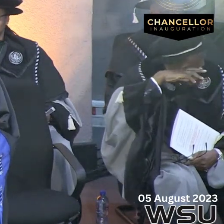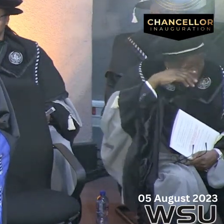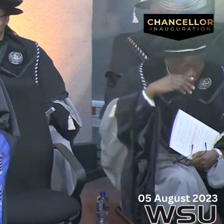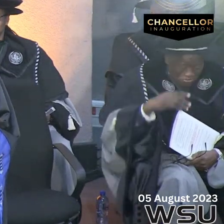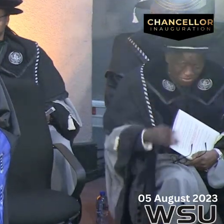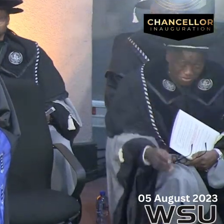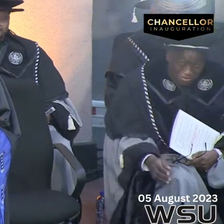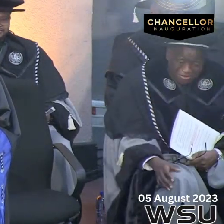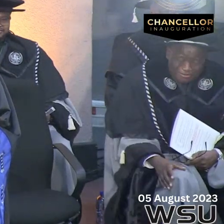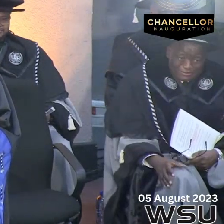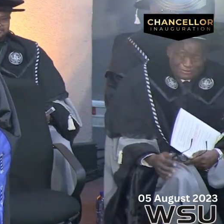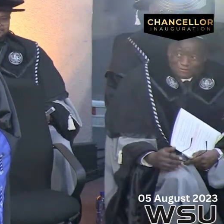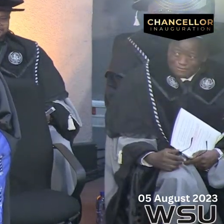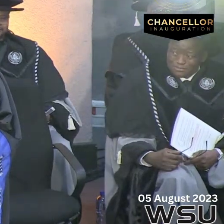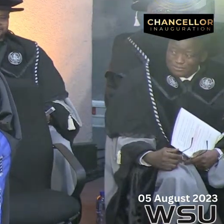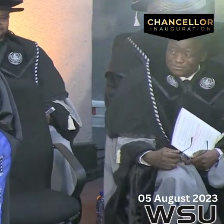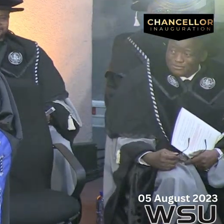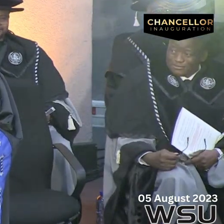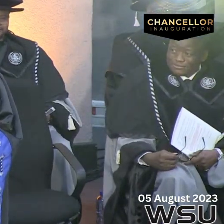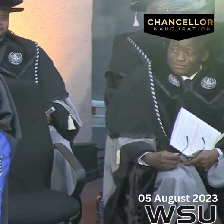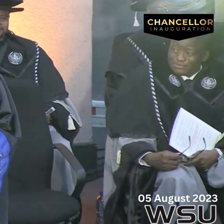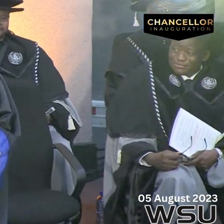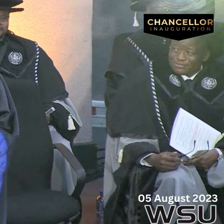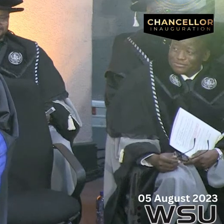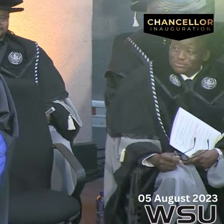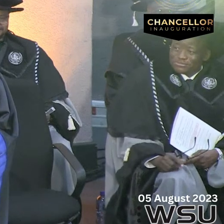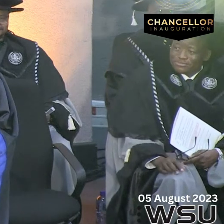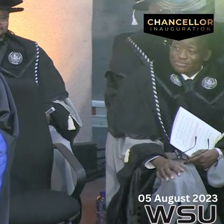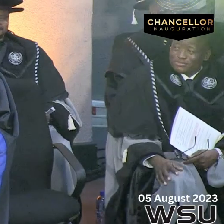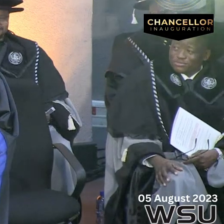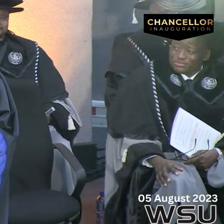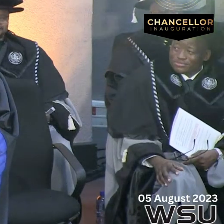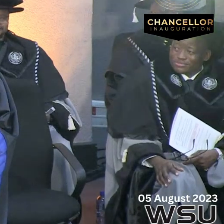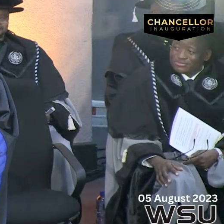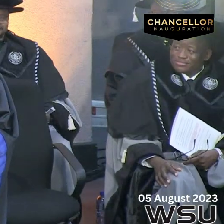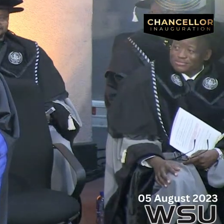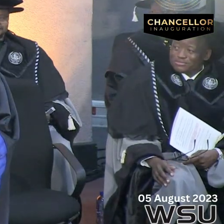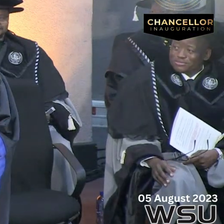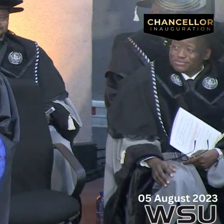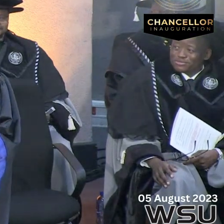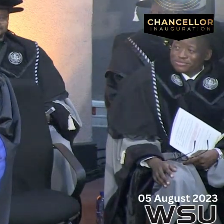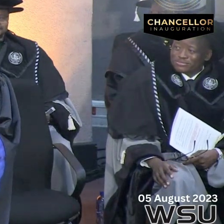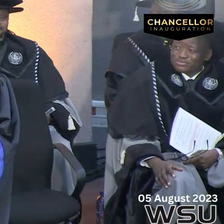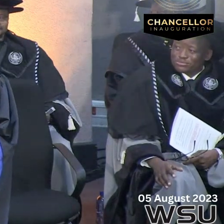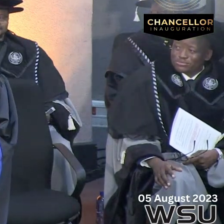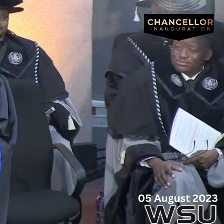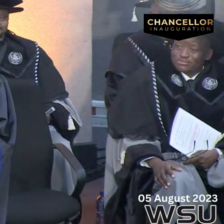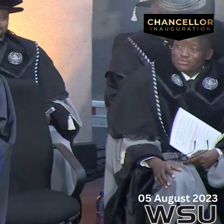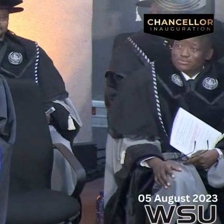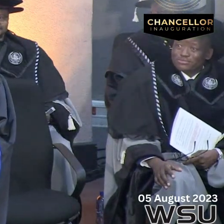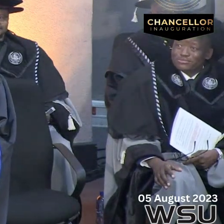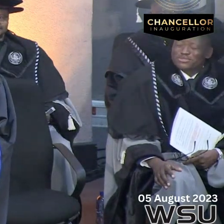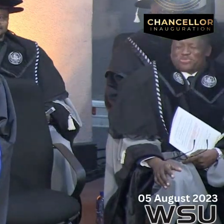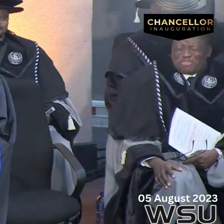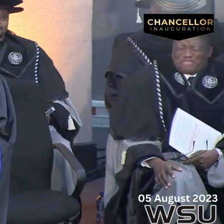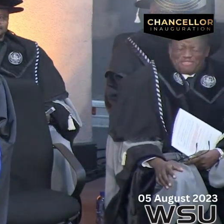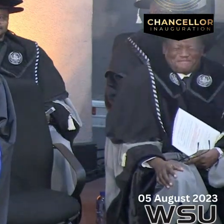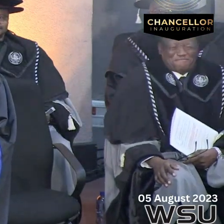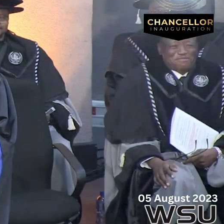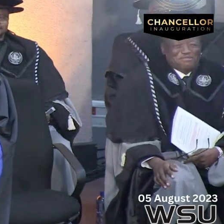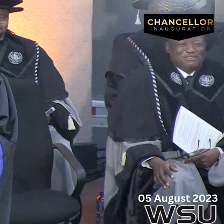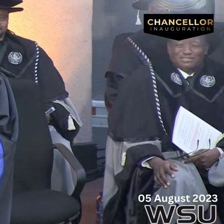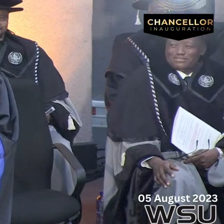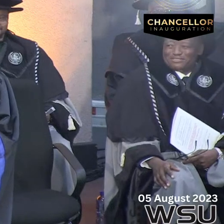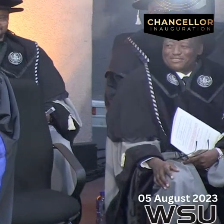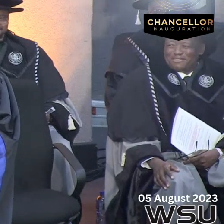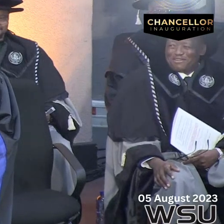men who would milk the cow into their mouth.